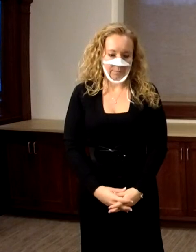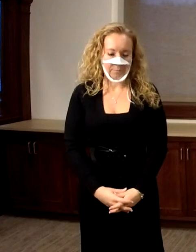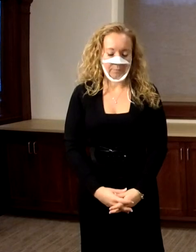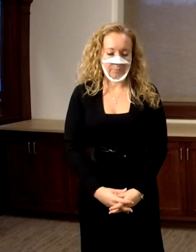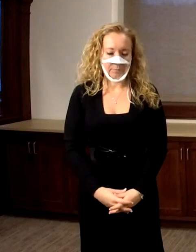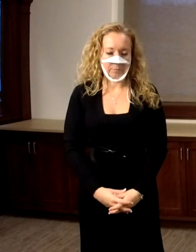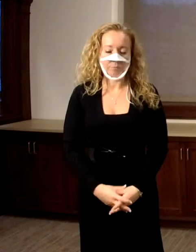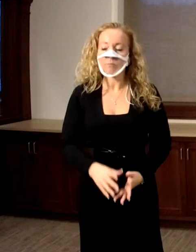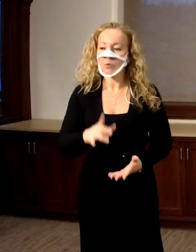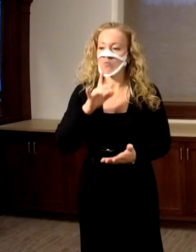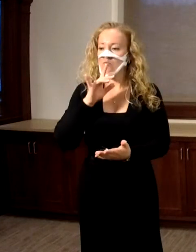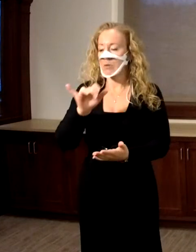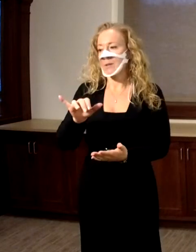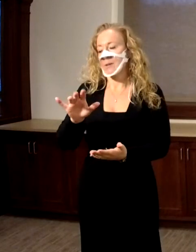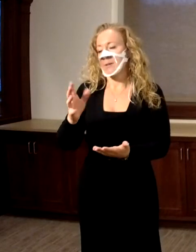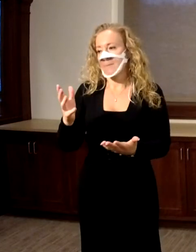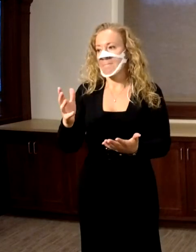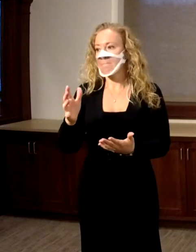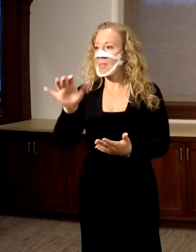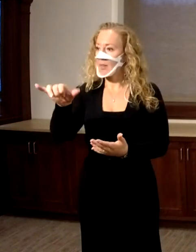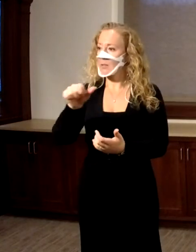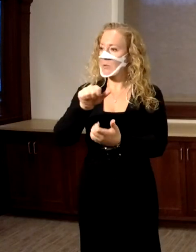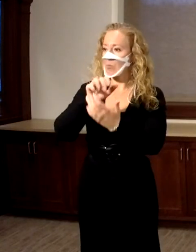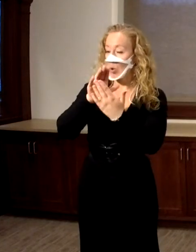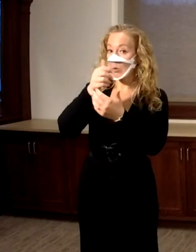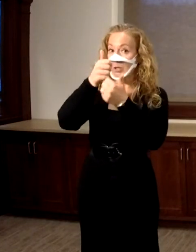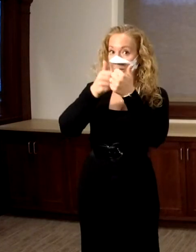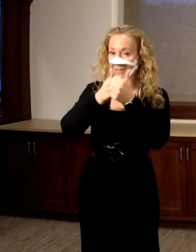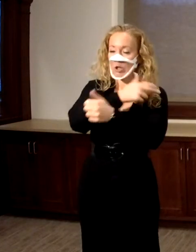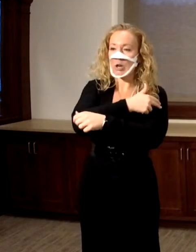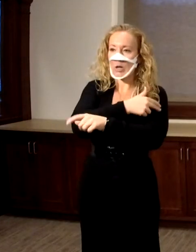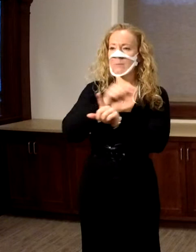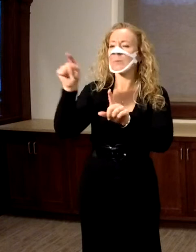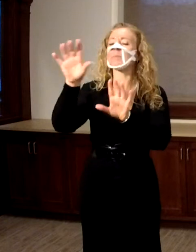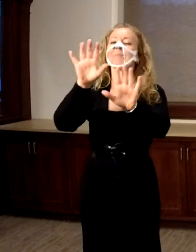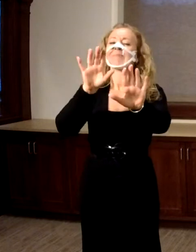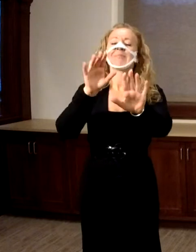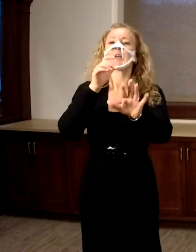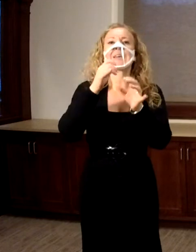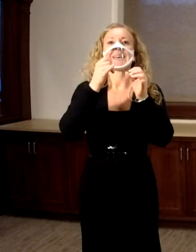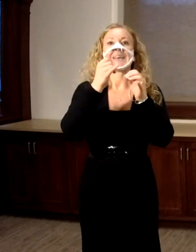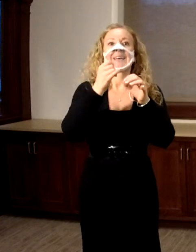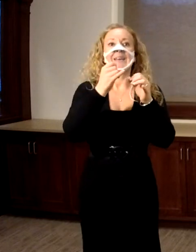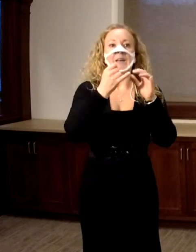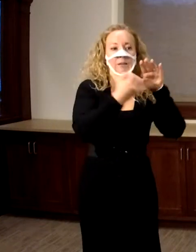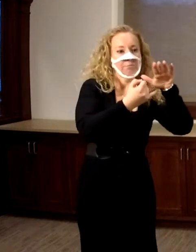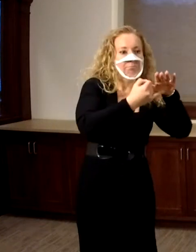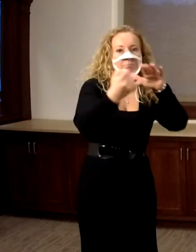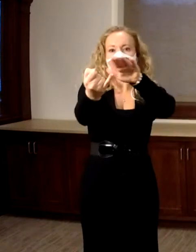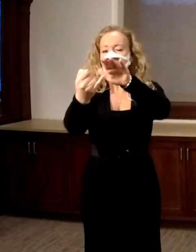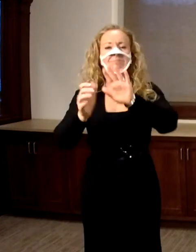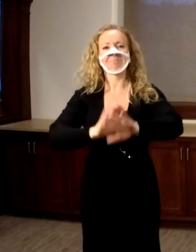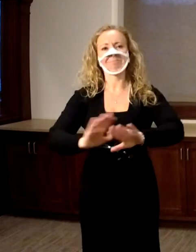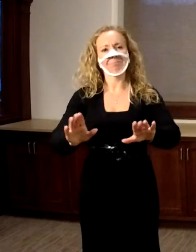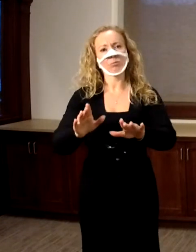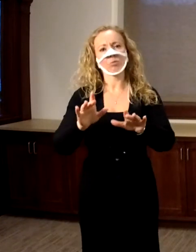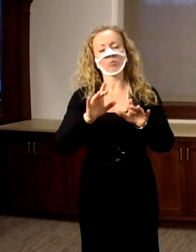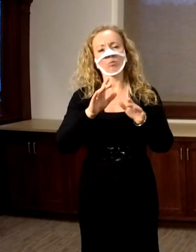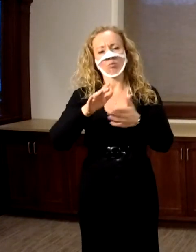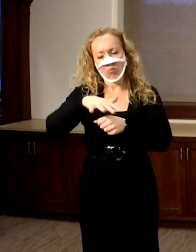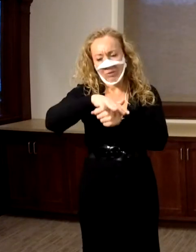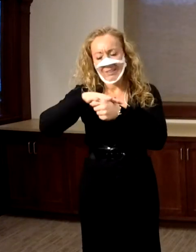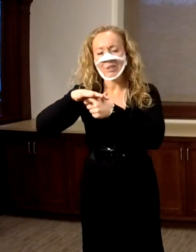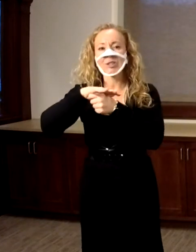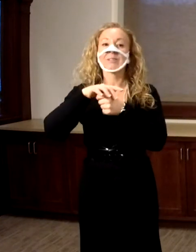that really is the approach, is to have each individual hospital, but they're working not just individually together as a region. So I will say that we're very